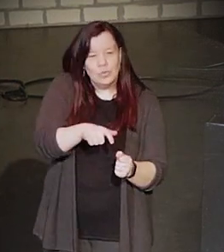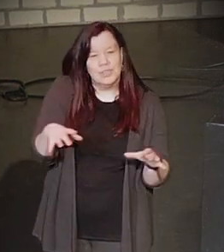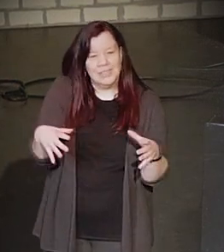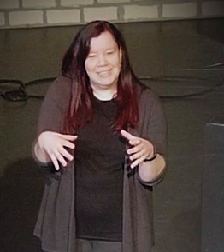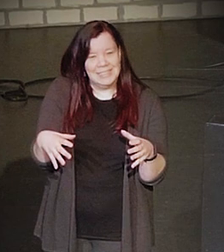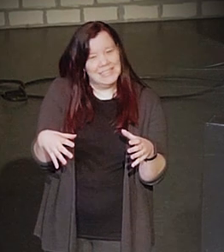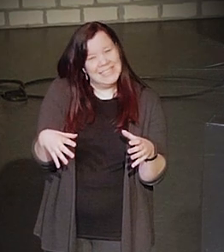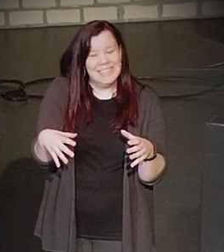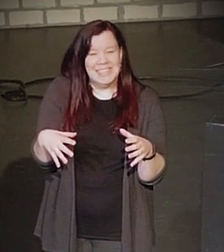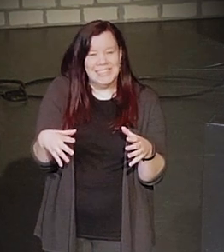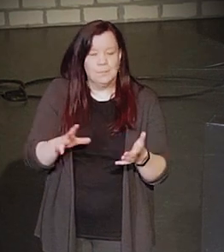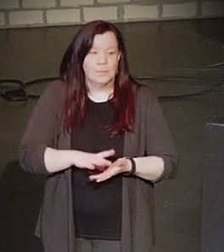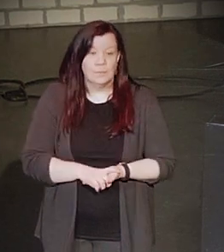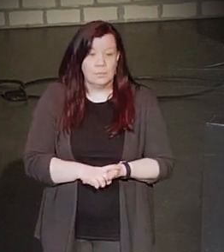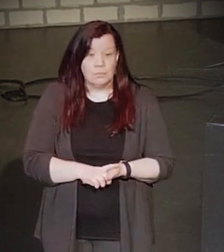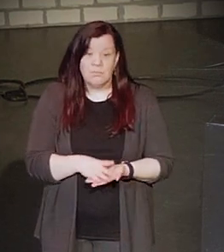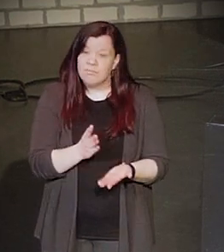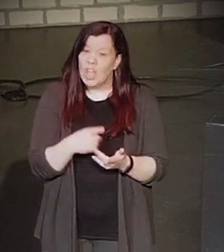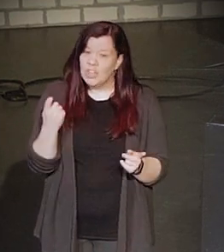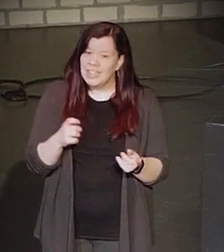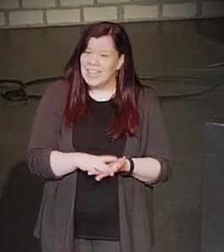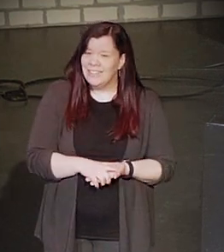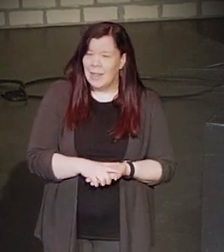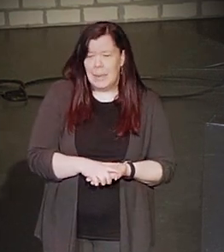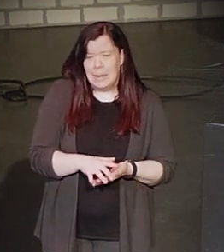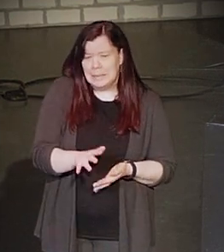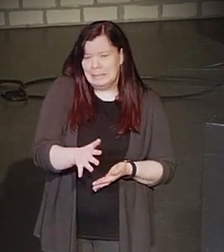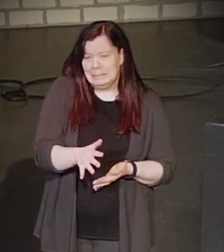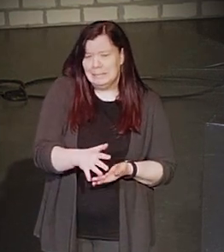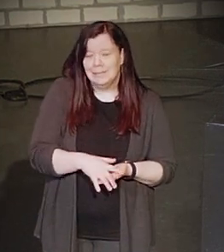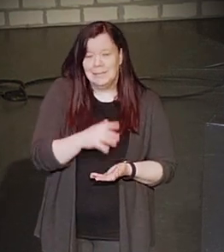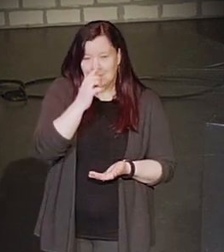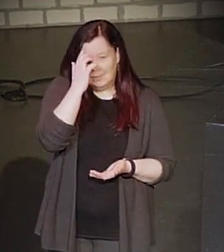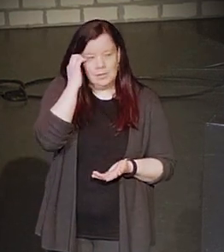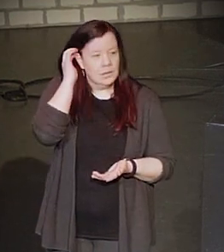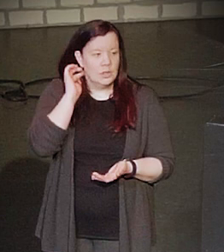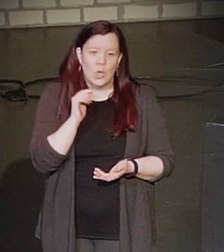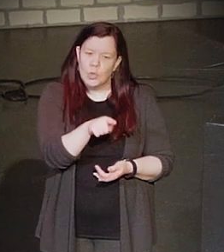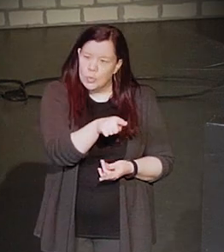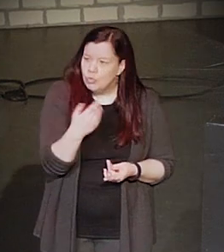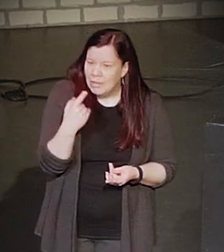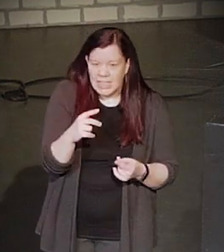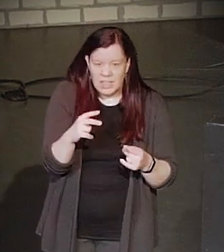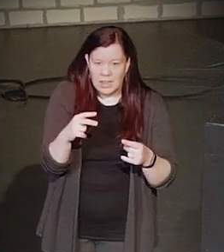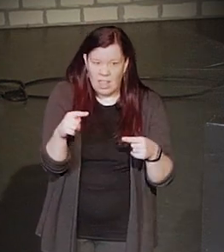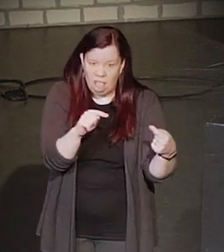group. Now, how successful do you think that might have been? If you've all just been fighting one